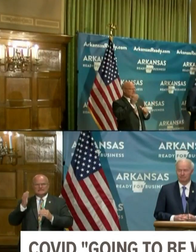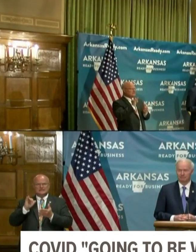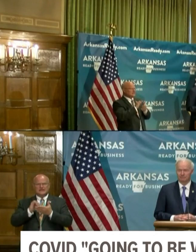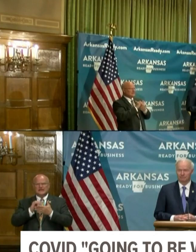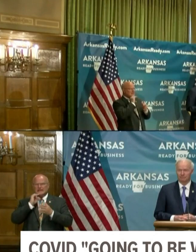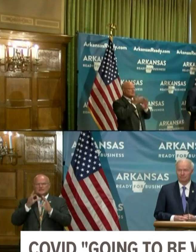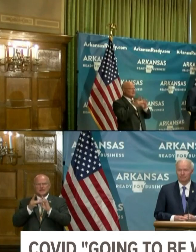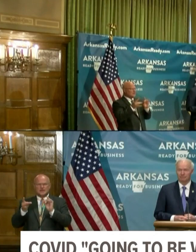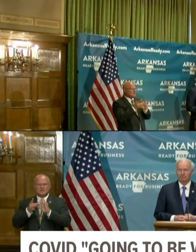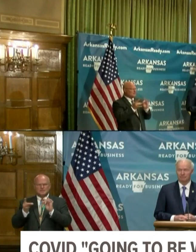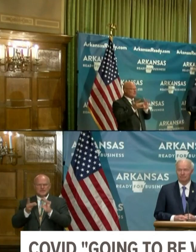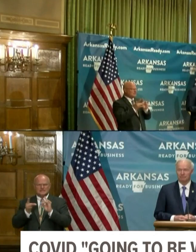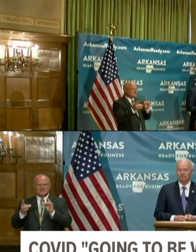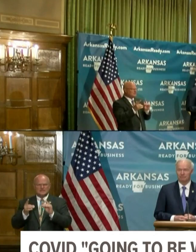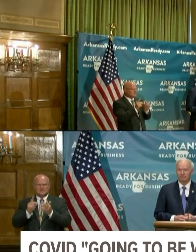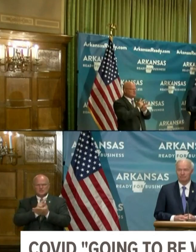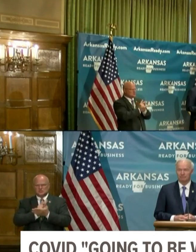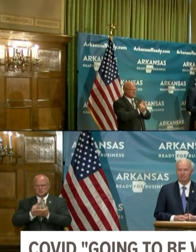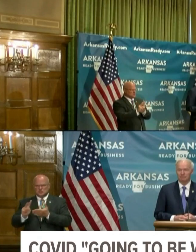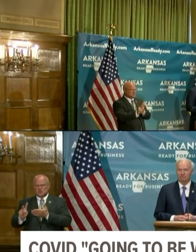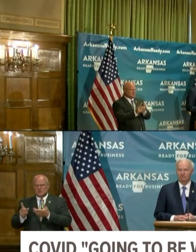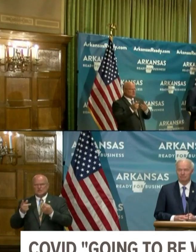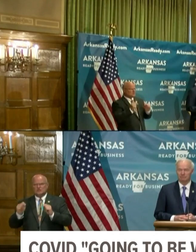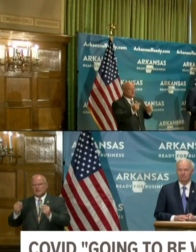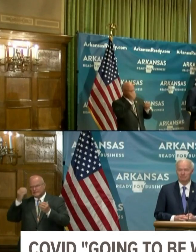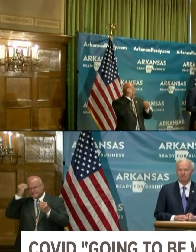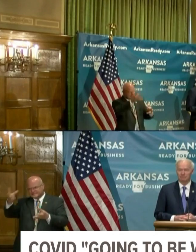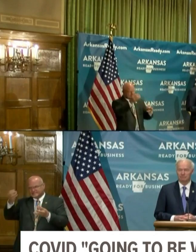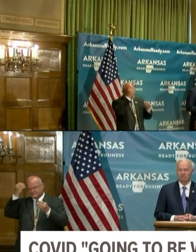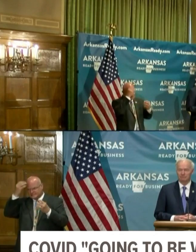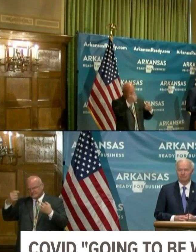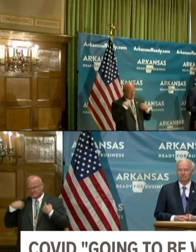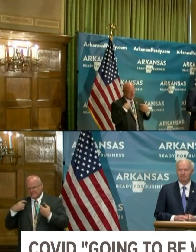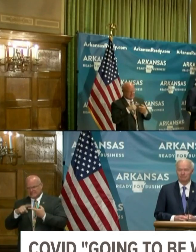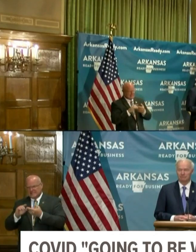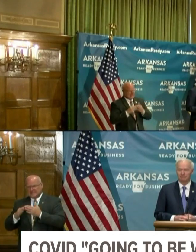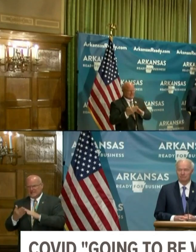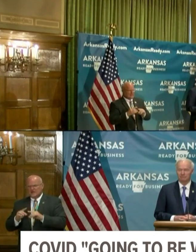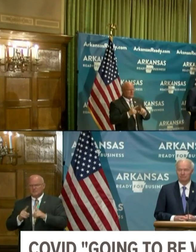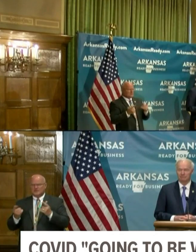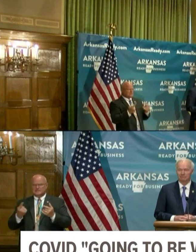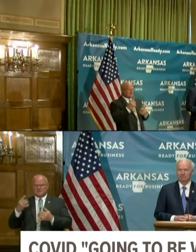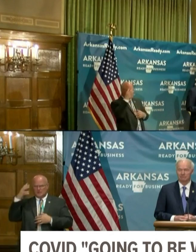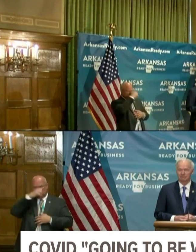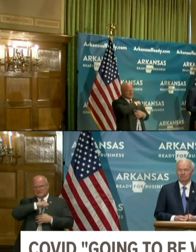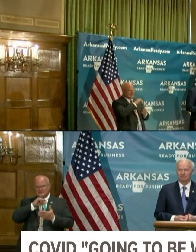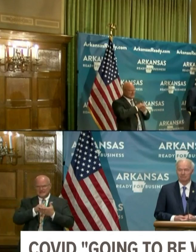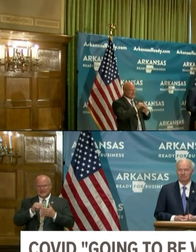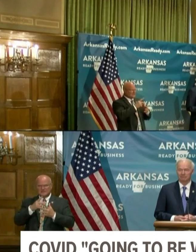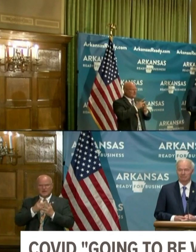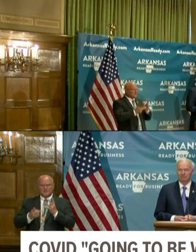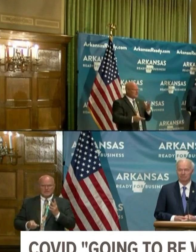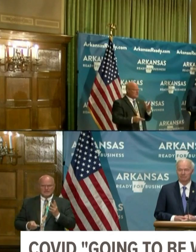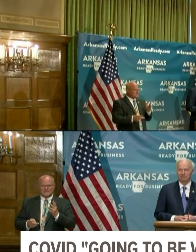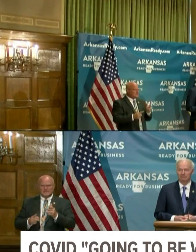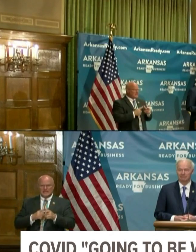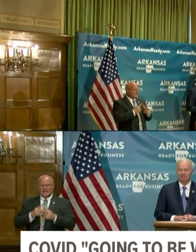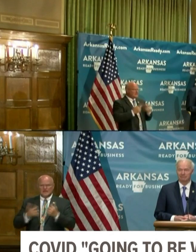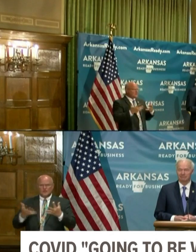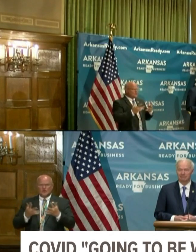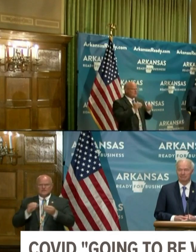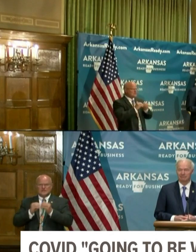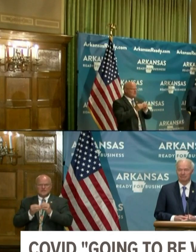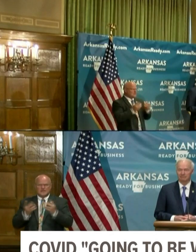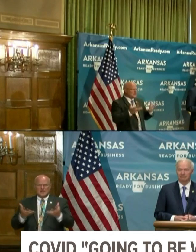that's been a message for 2 weeks. We're trying to communicate to them, but is there just something we're missing with that population? And then two, I guess, what are some